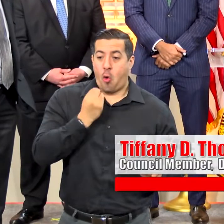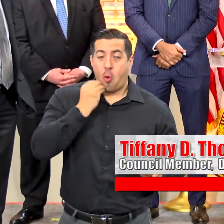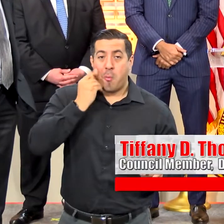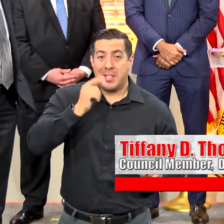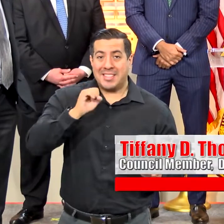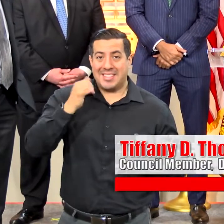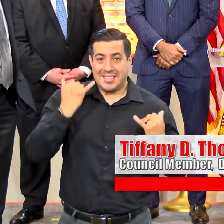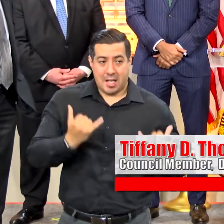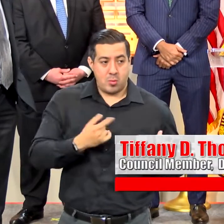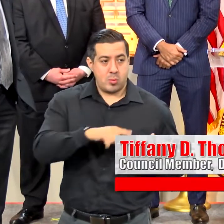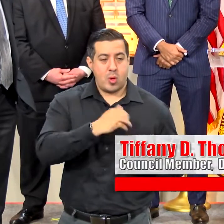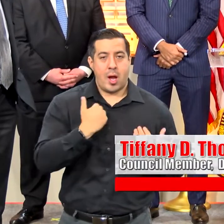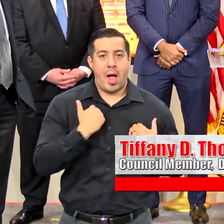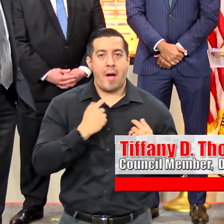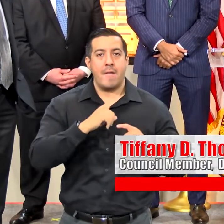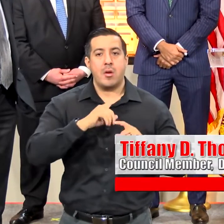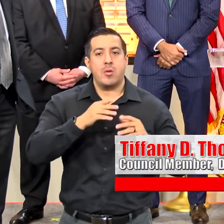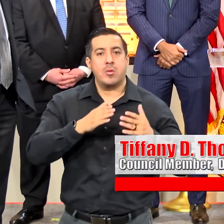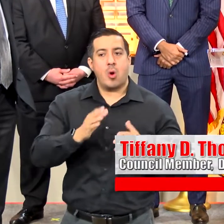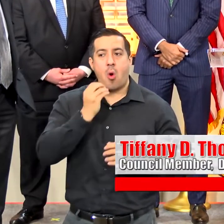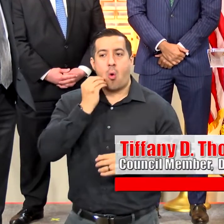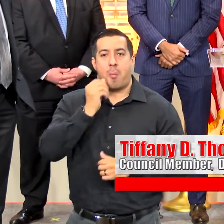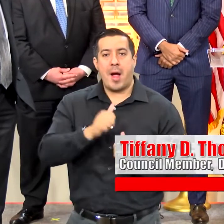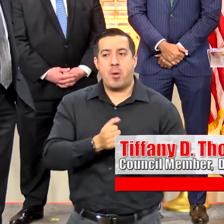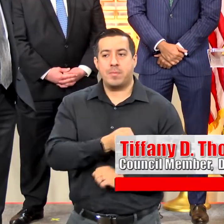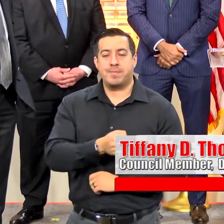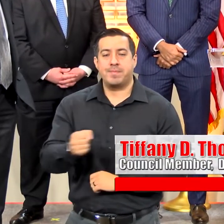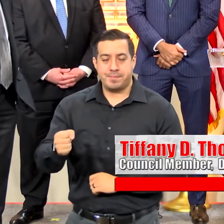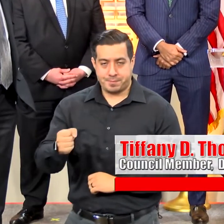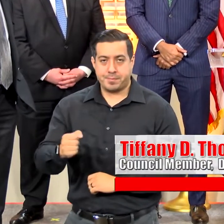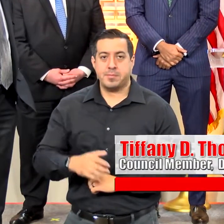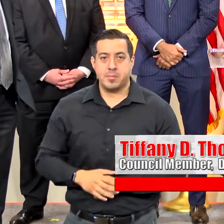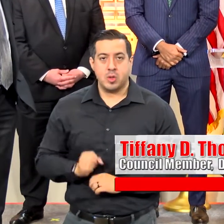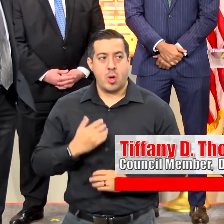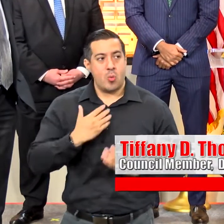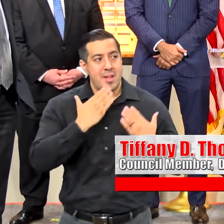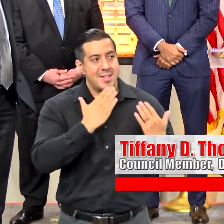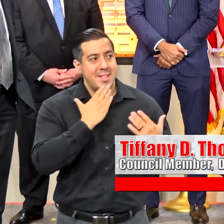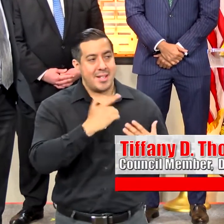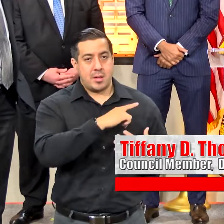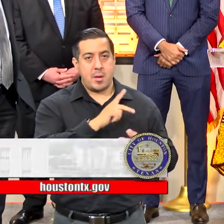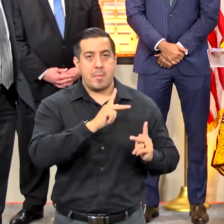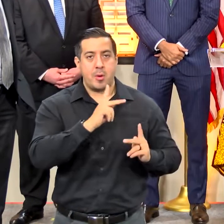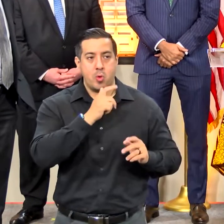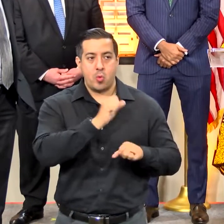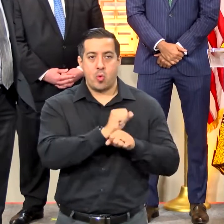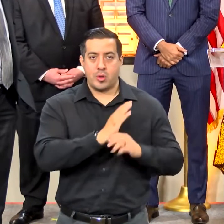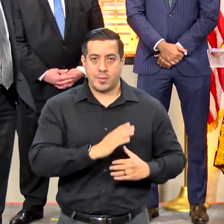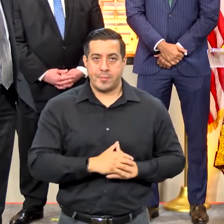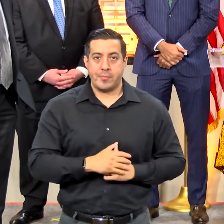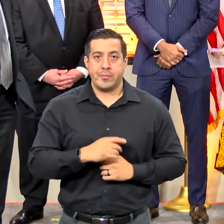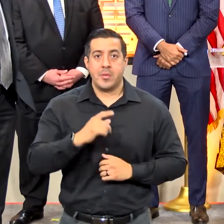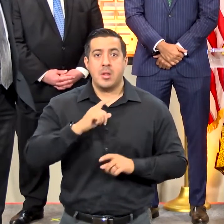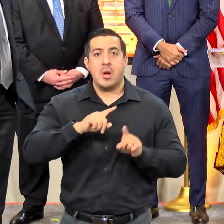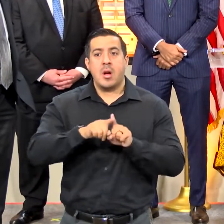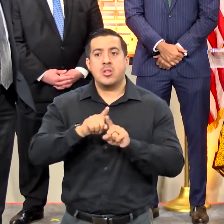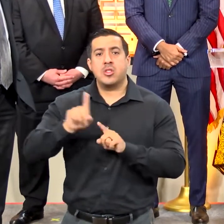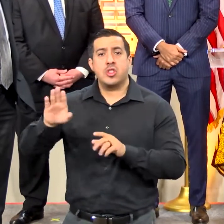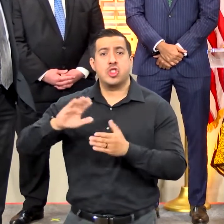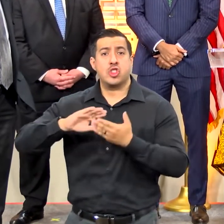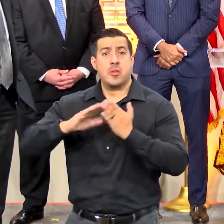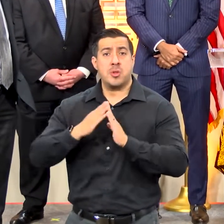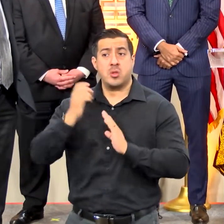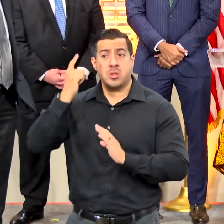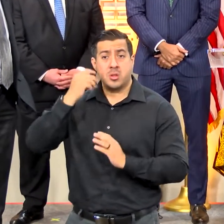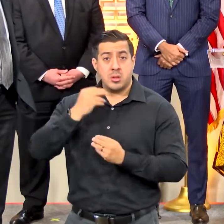in our city, they have a way home. So I just want to thank my colleagues for supporting that item. And then reinforce to the community that as we